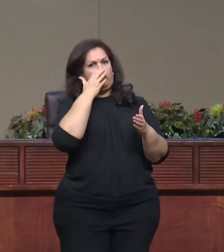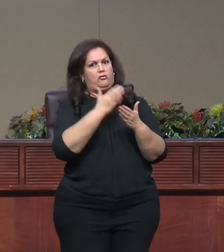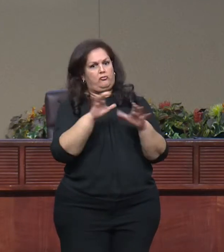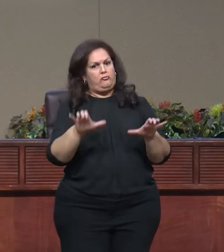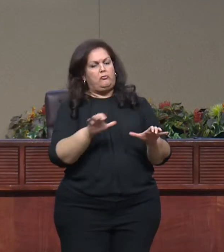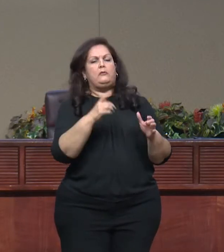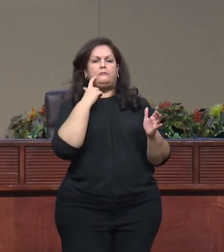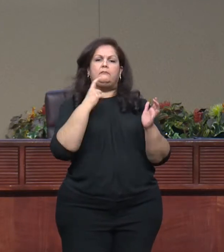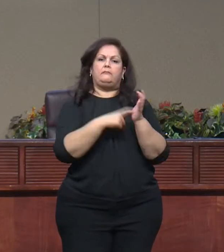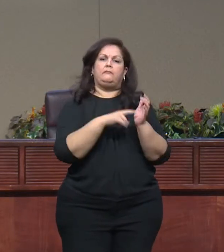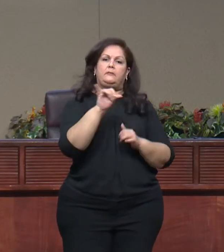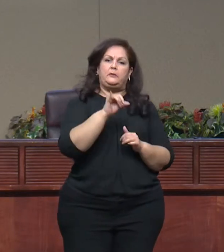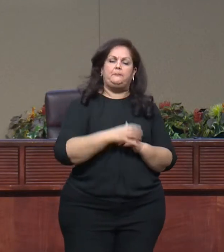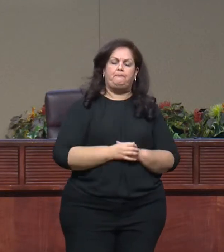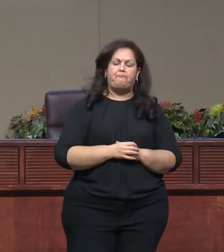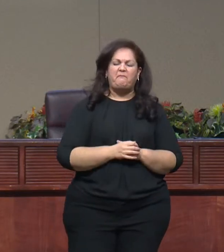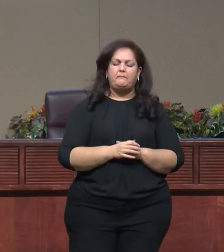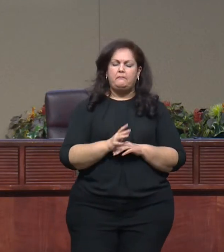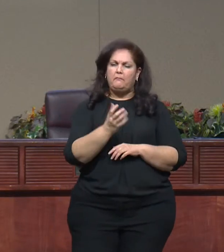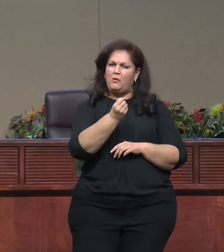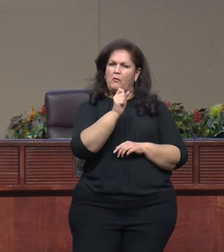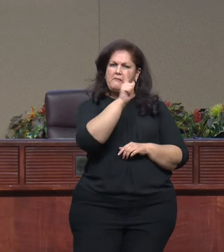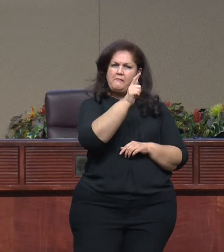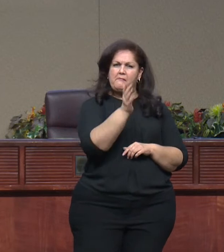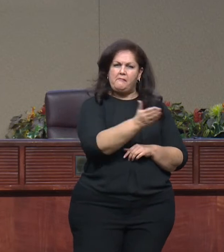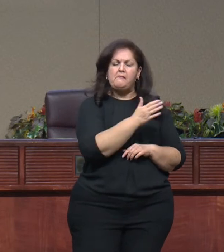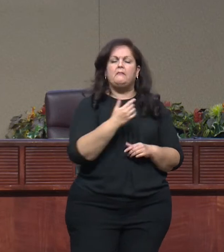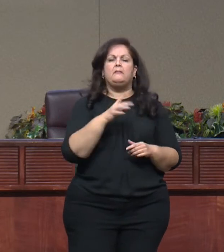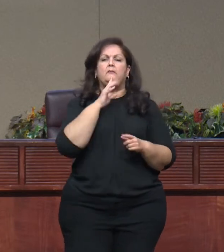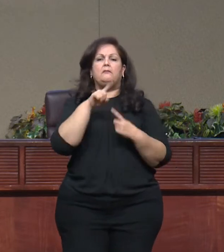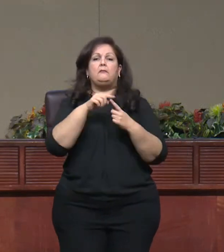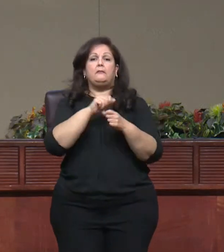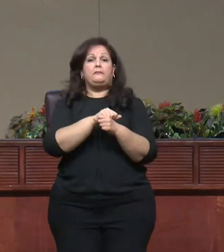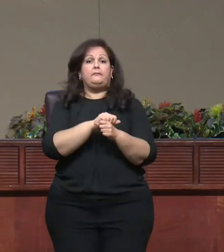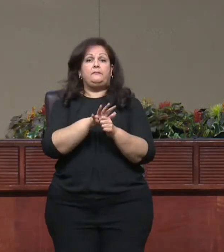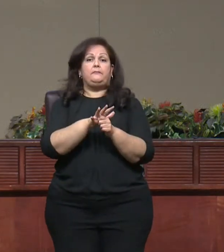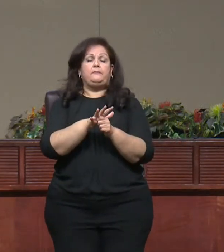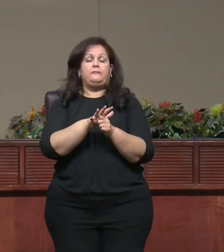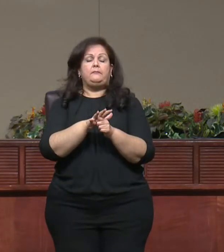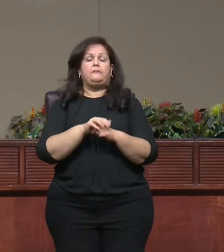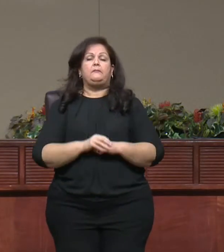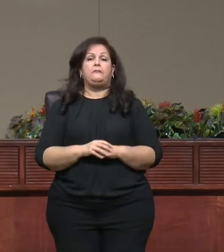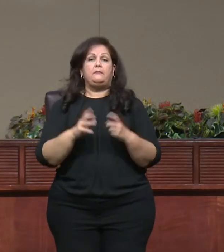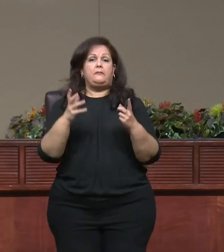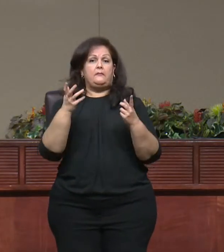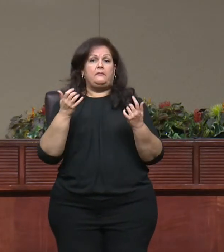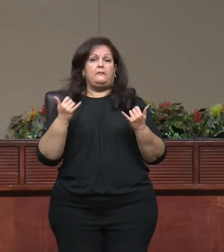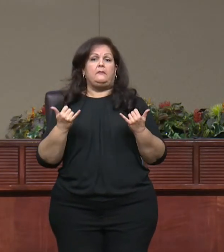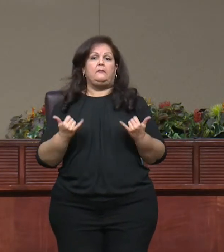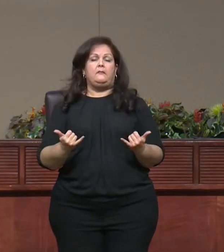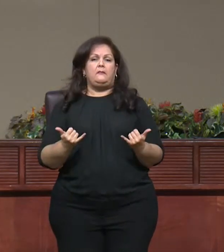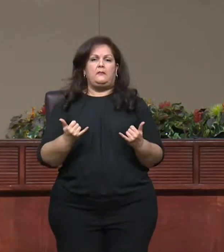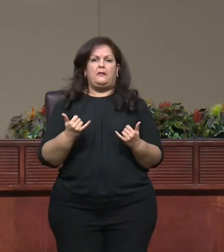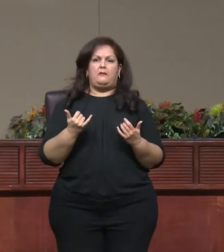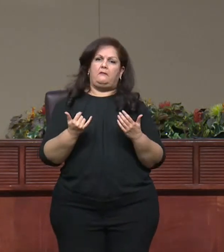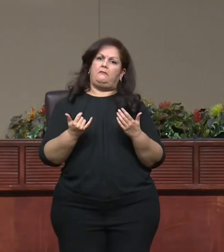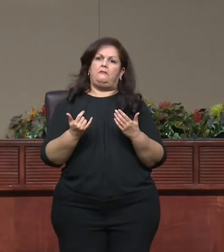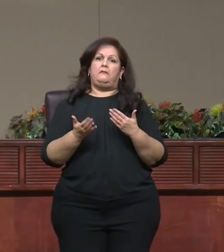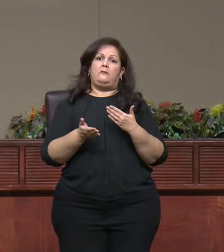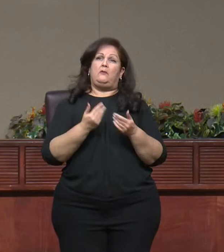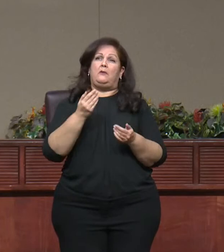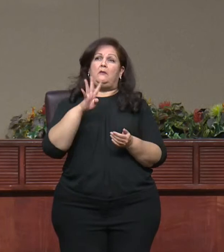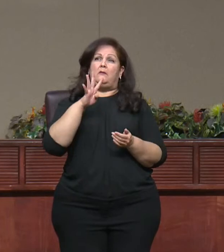are going to move forward and talk now about the pandemic. We have now just under